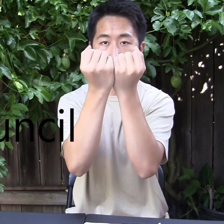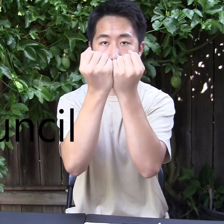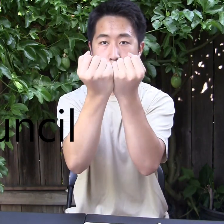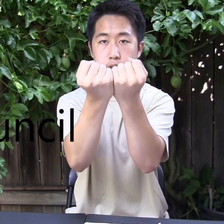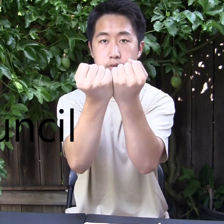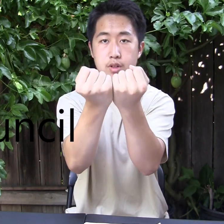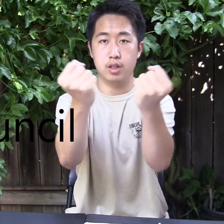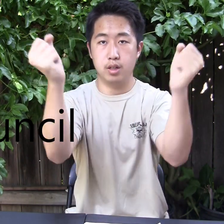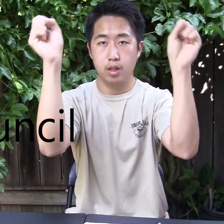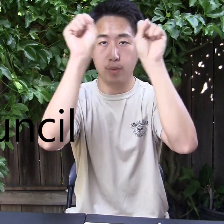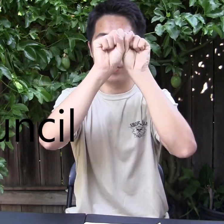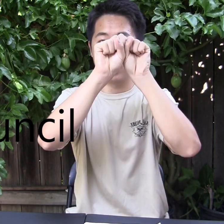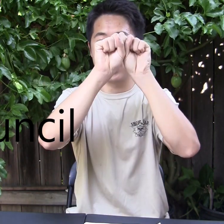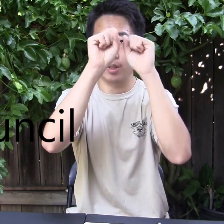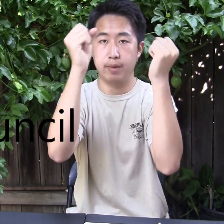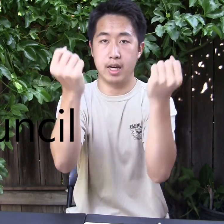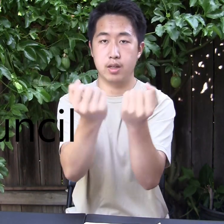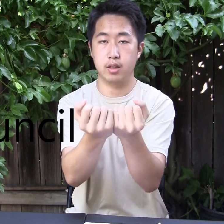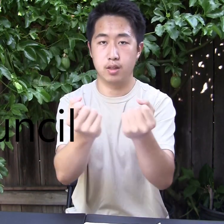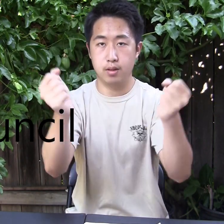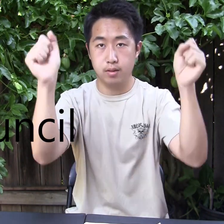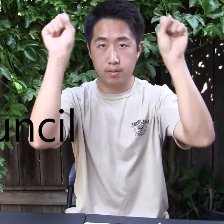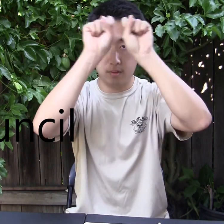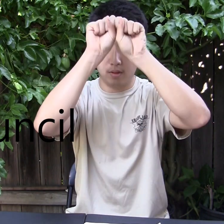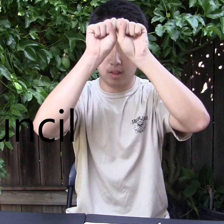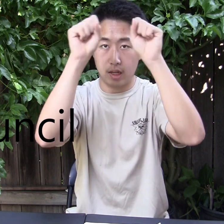Start in the front and move your way to the back. Council.